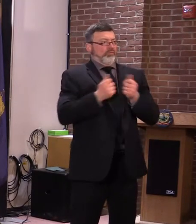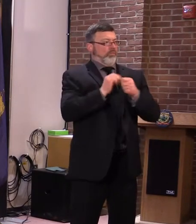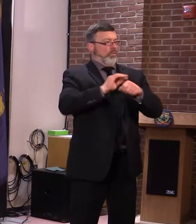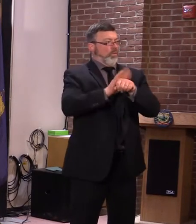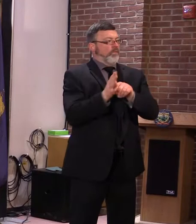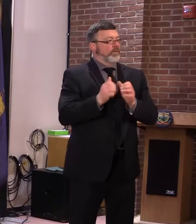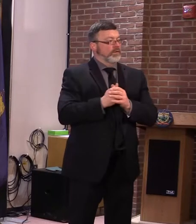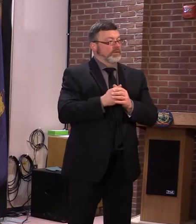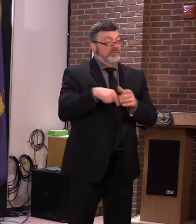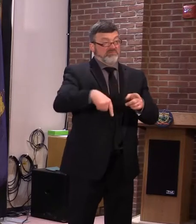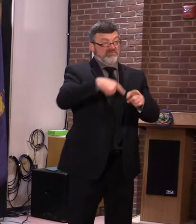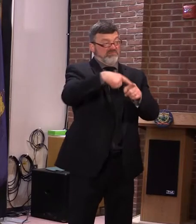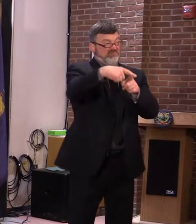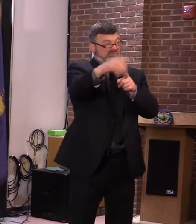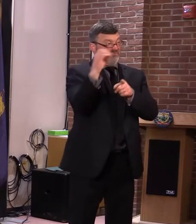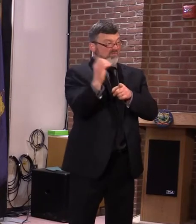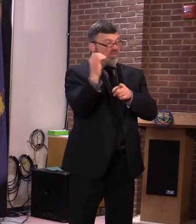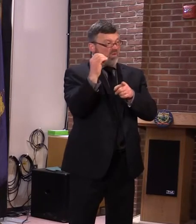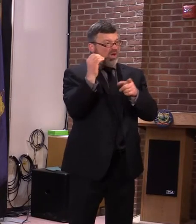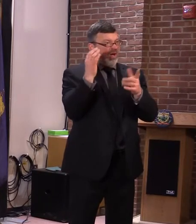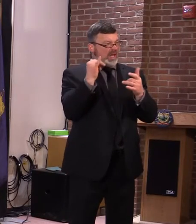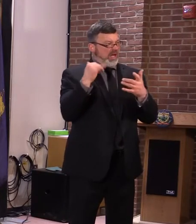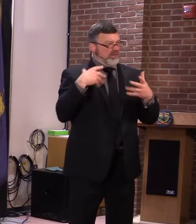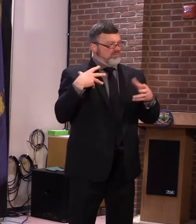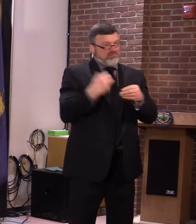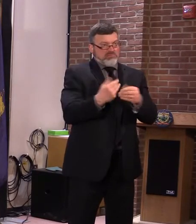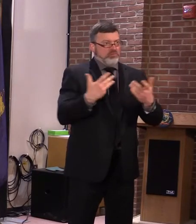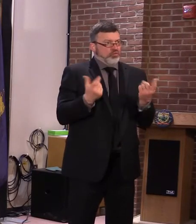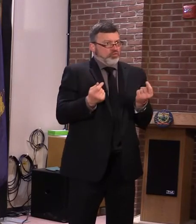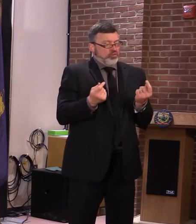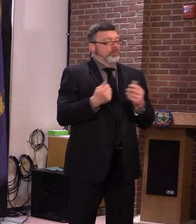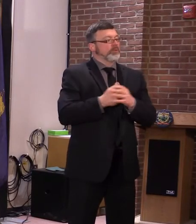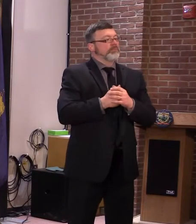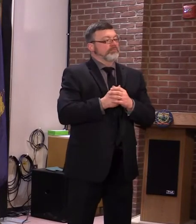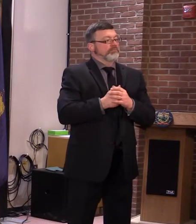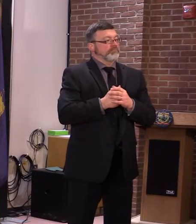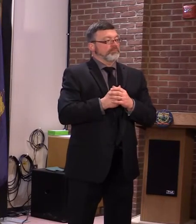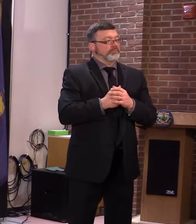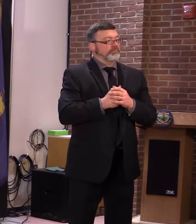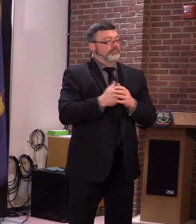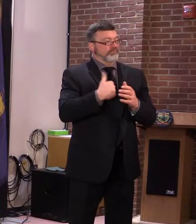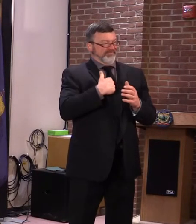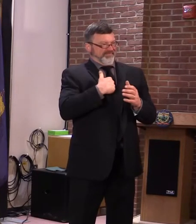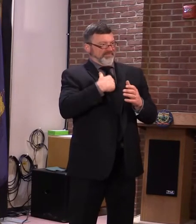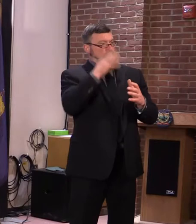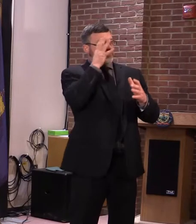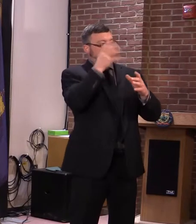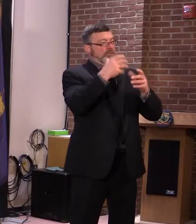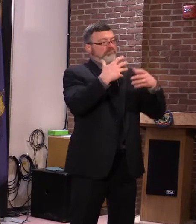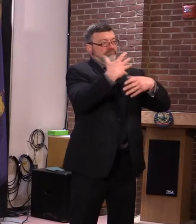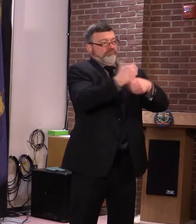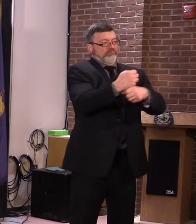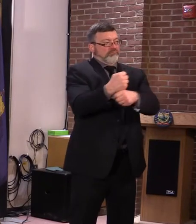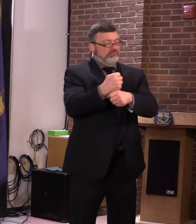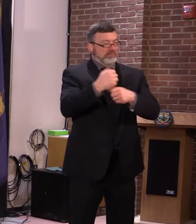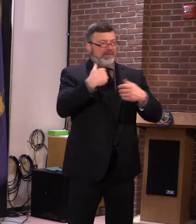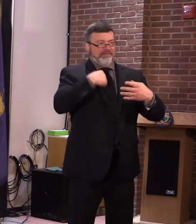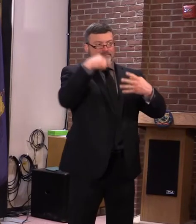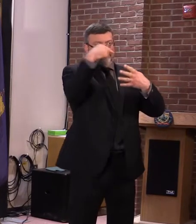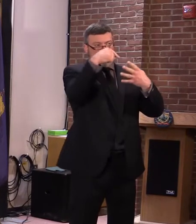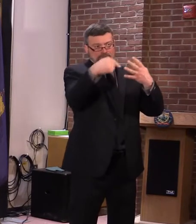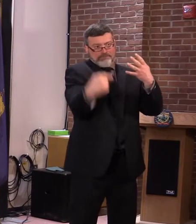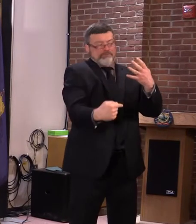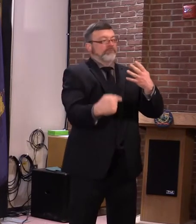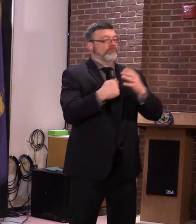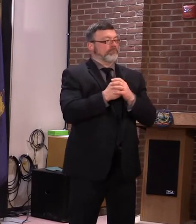Omicron stage of this ongoing pandemic. I'm going to walk through each of the areas of operations, starting